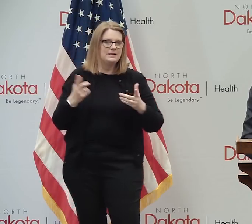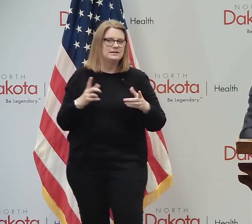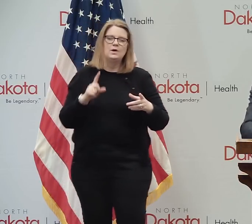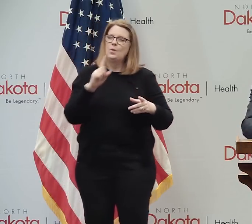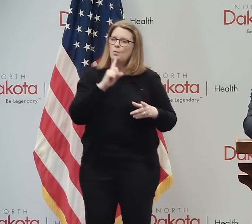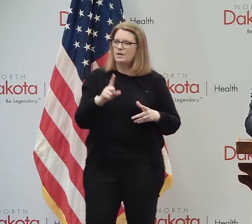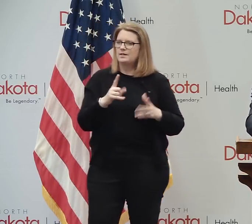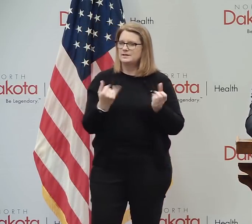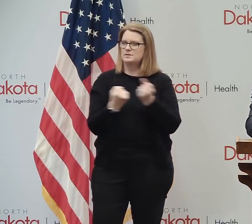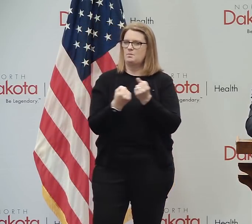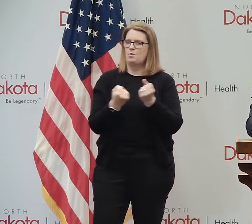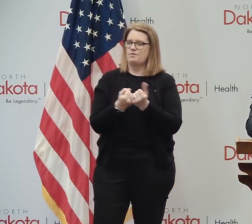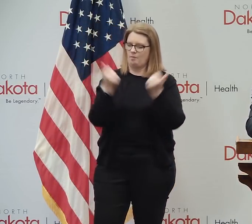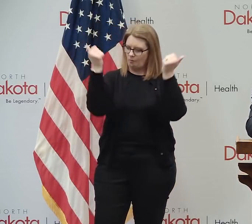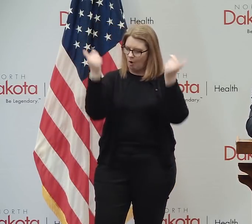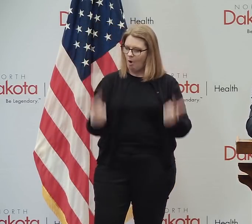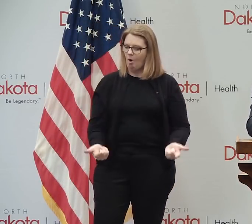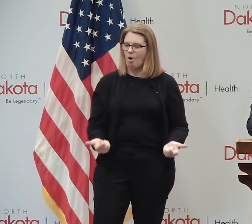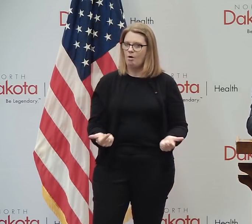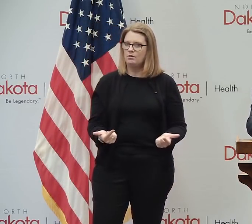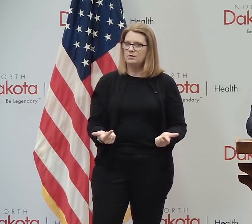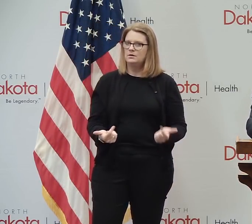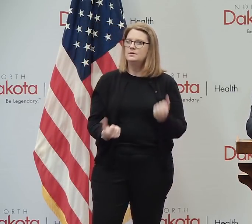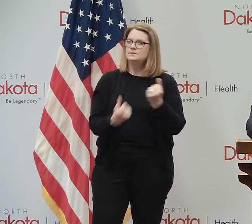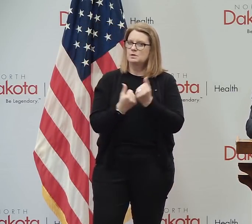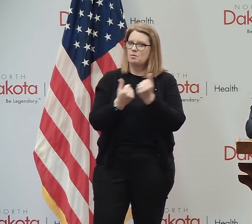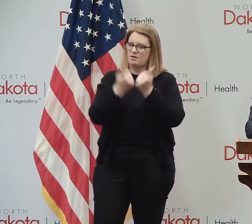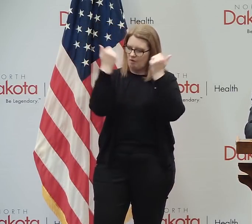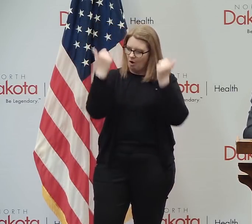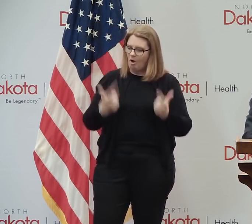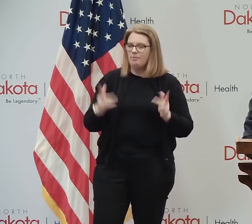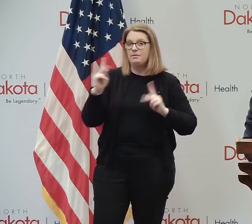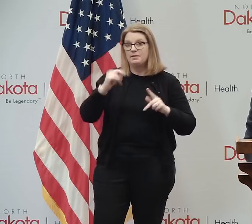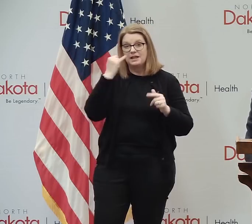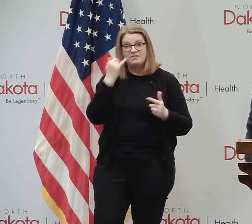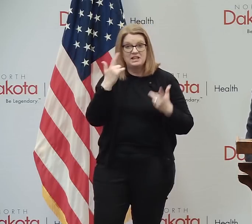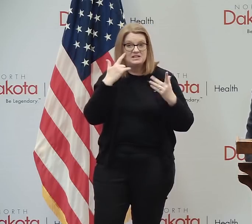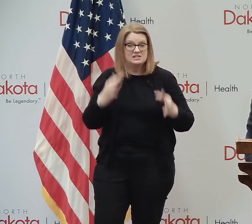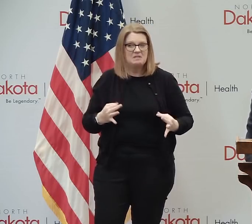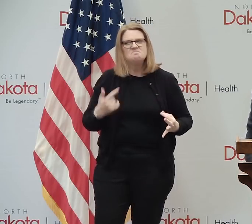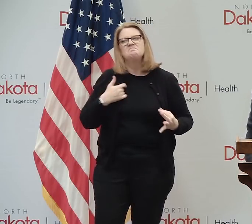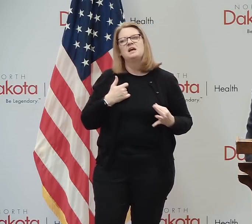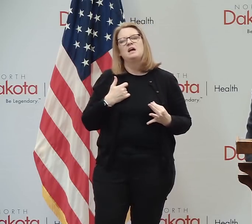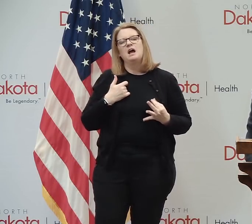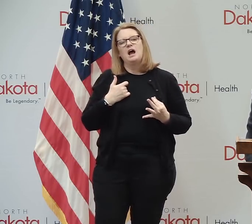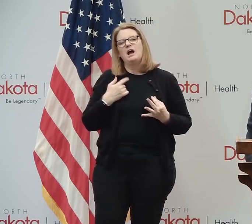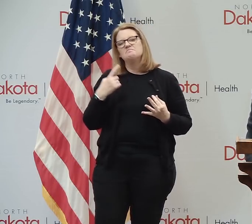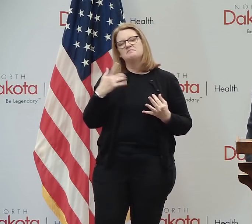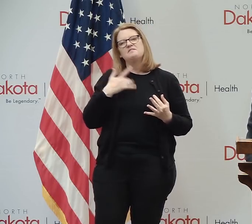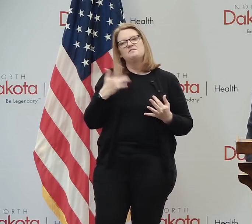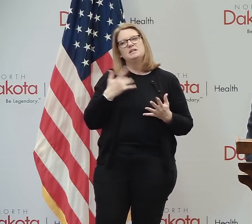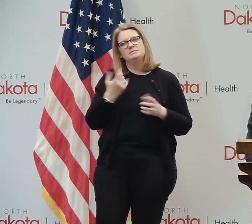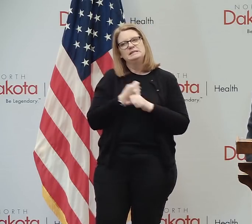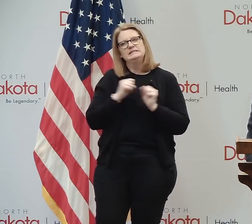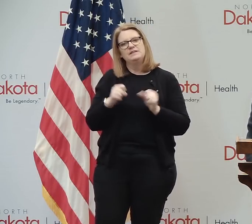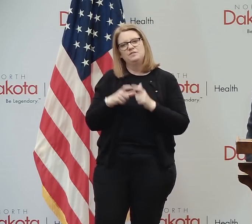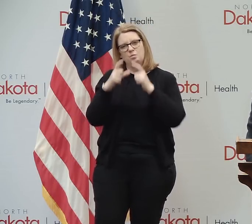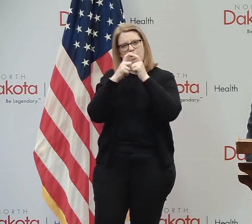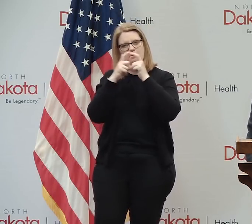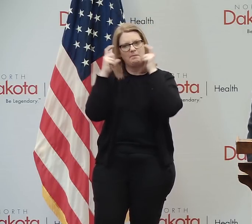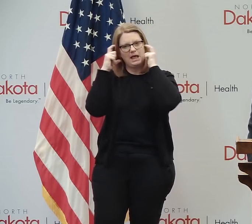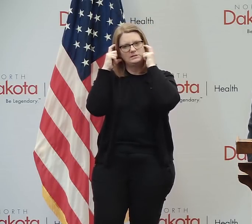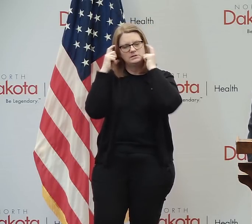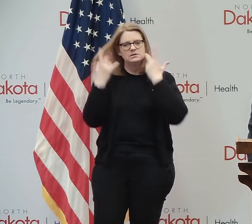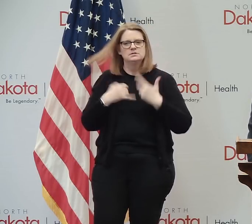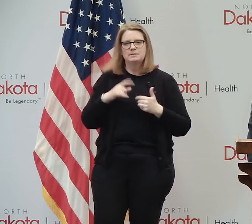and be supportive of anybody that might choose to wear a mask in any of these venues, because that also is something that can help protect them and